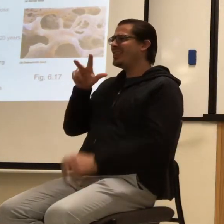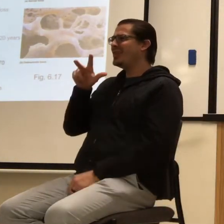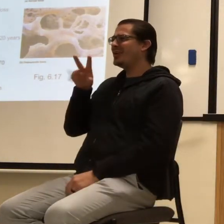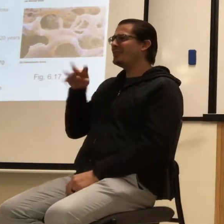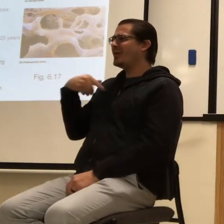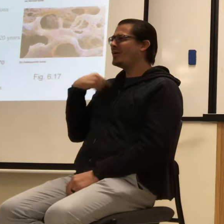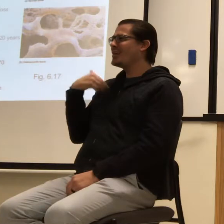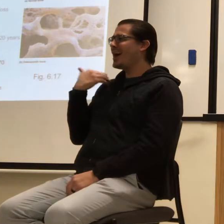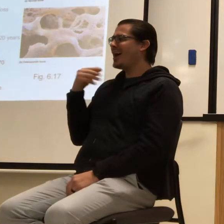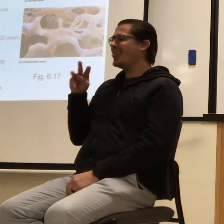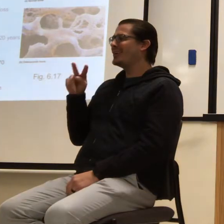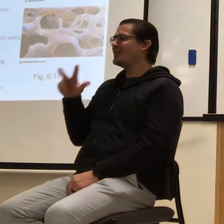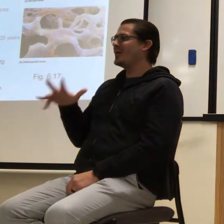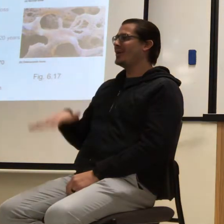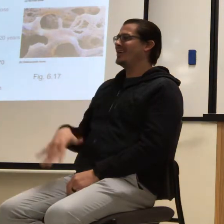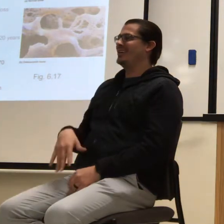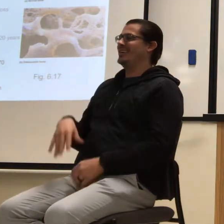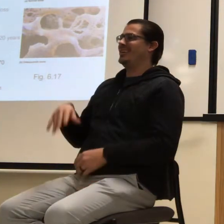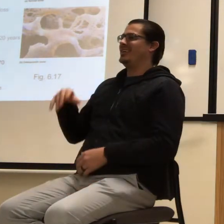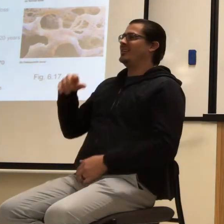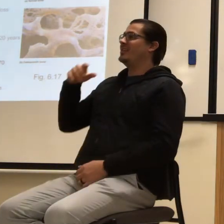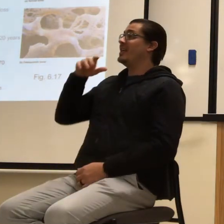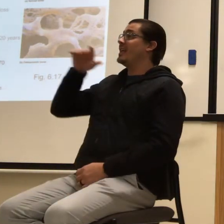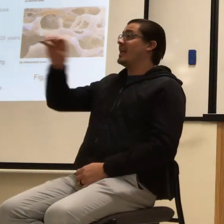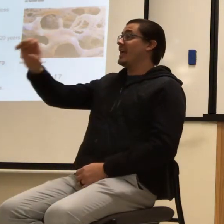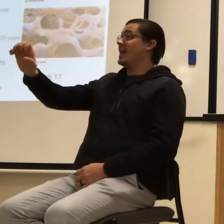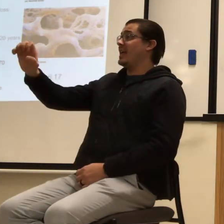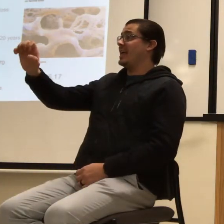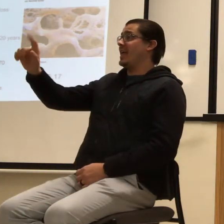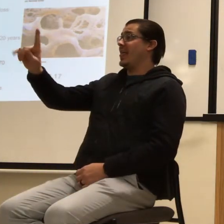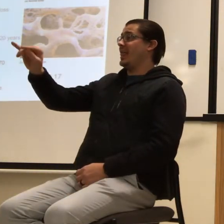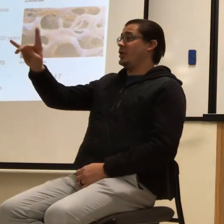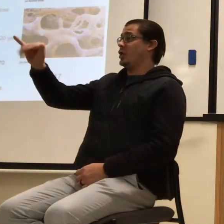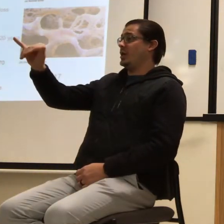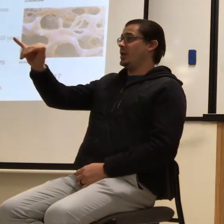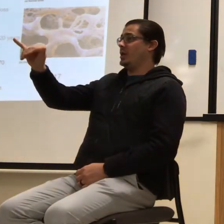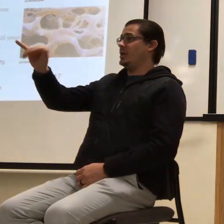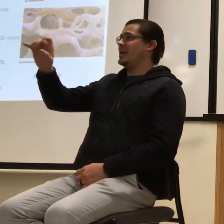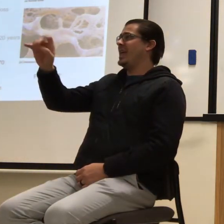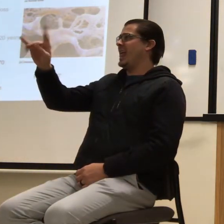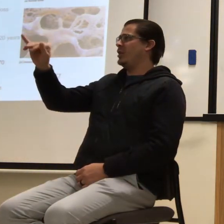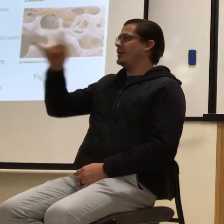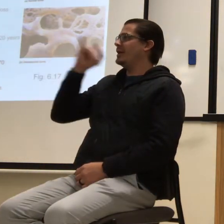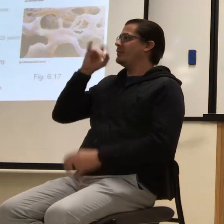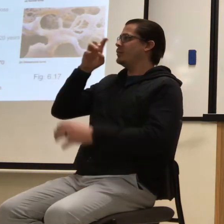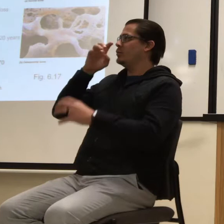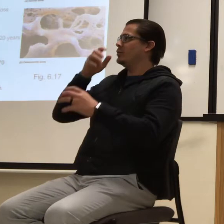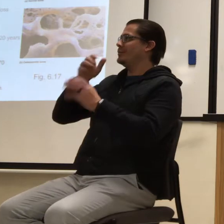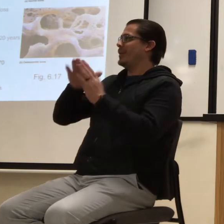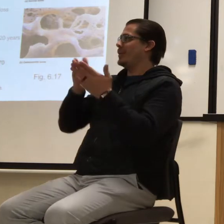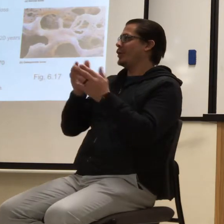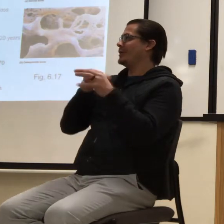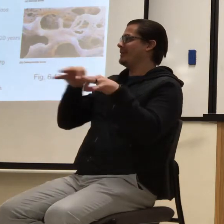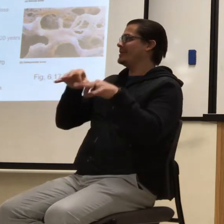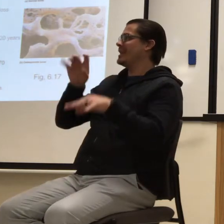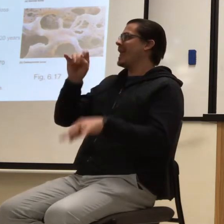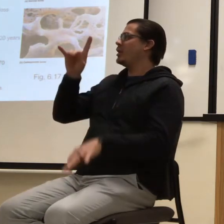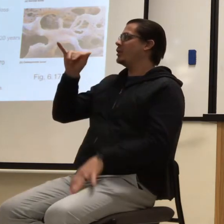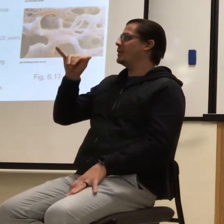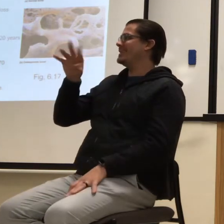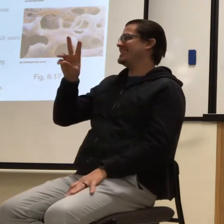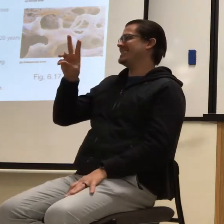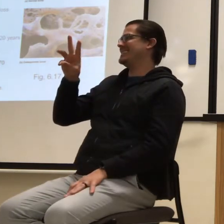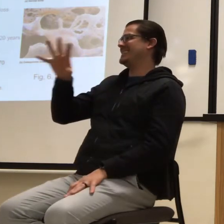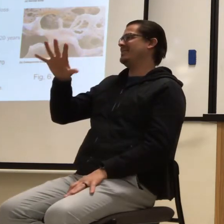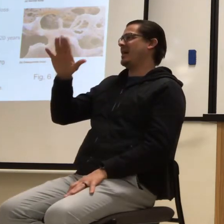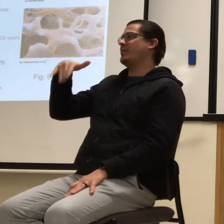elderly, it refers to 65 and older. Okay, if you want to be strict about the textbook definition of elderly, but when you get